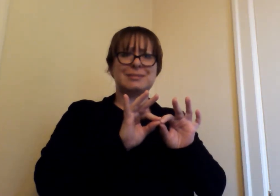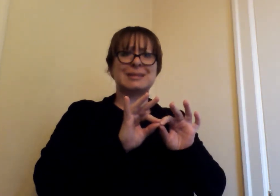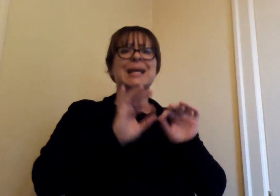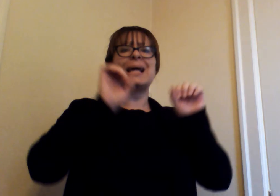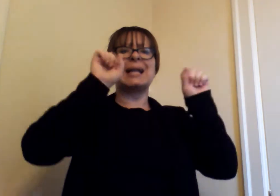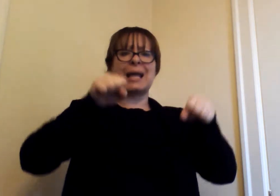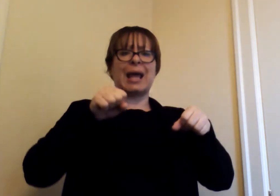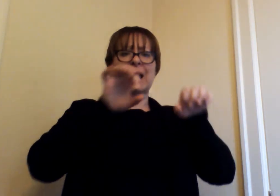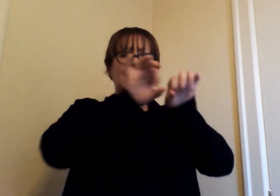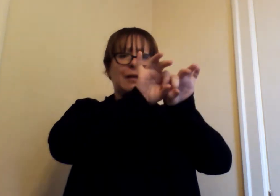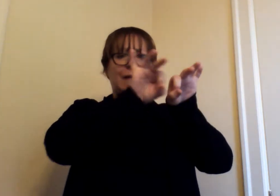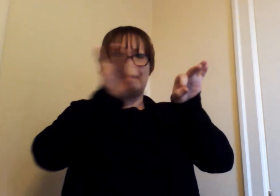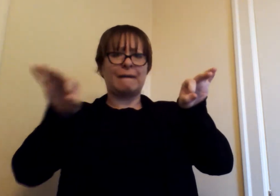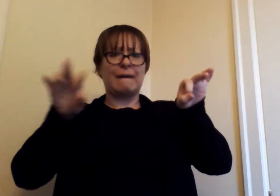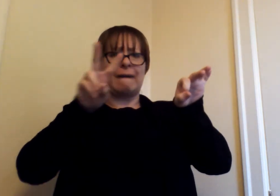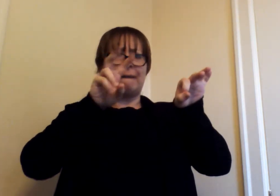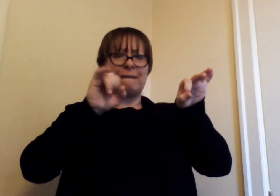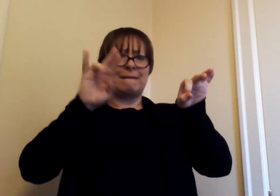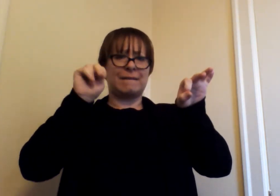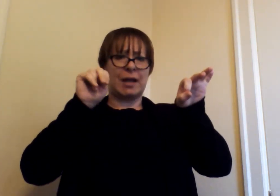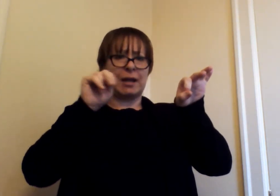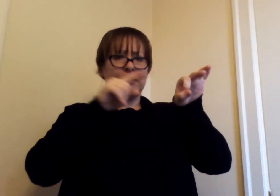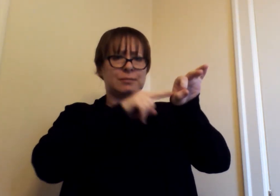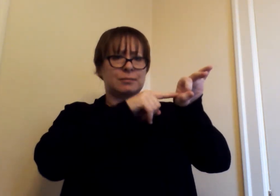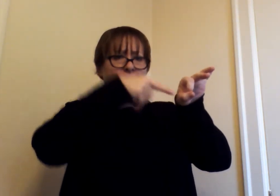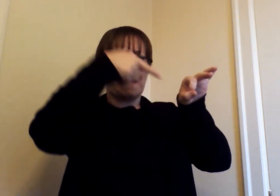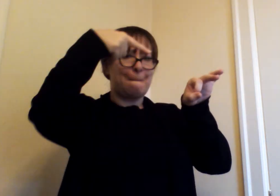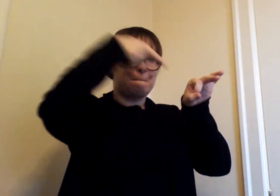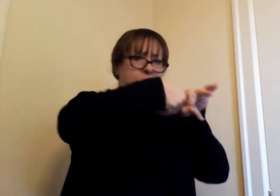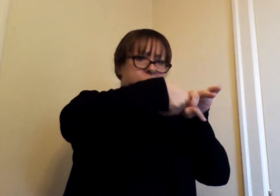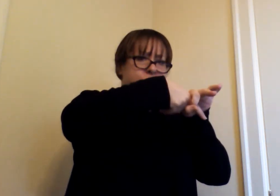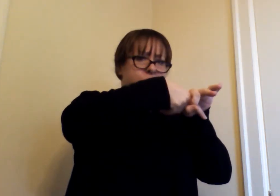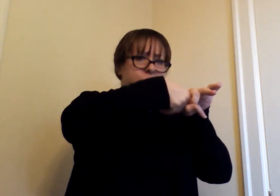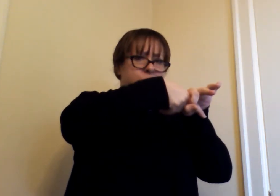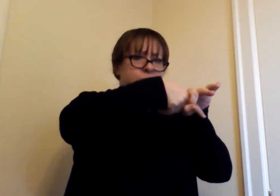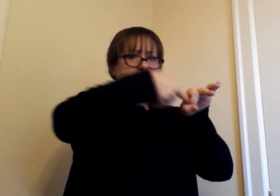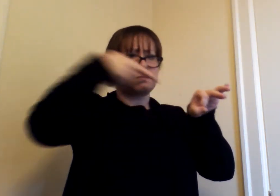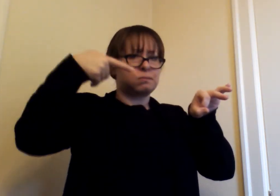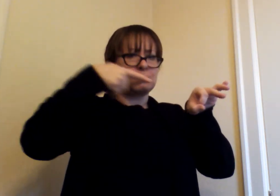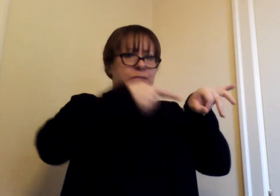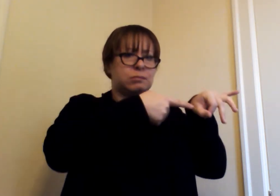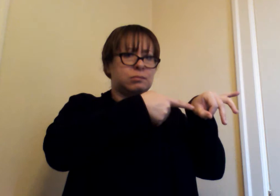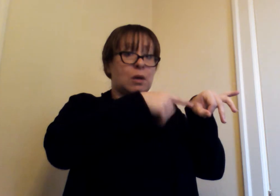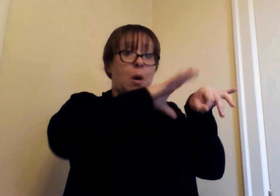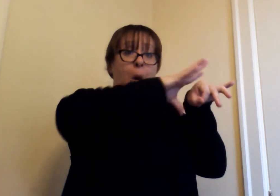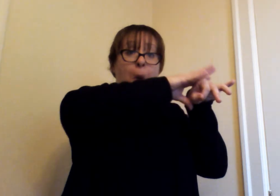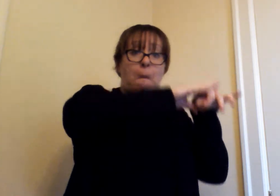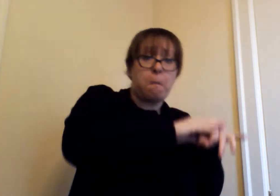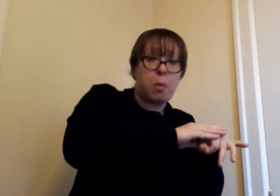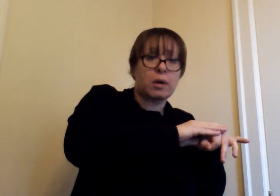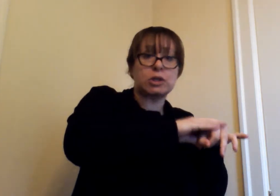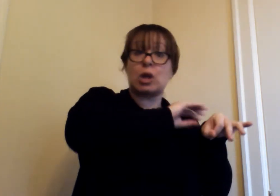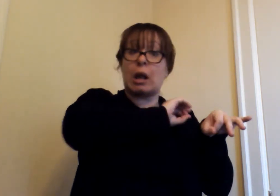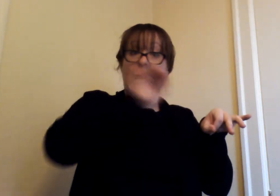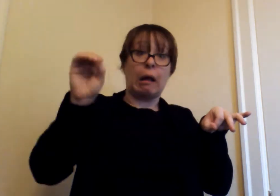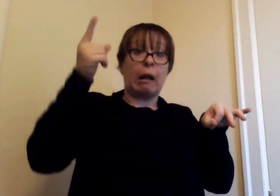the space around it, forming a hematoma, a collection of blood under the skin surface that will become bruised in appearance and